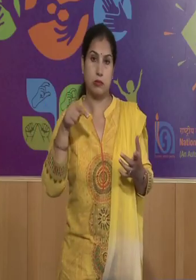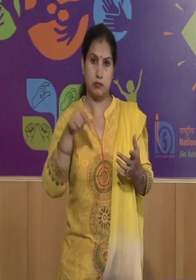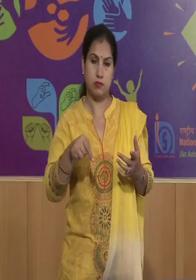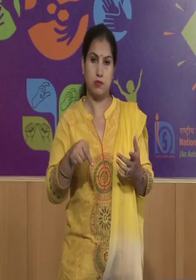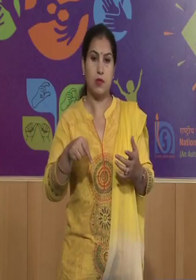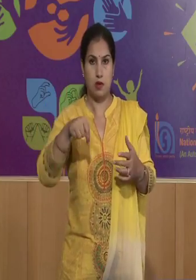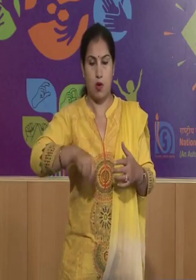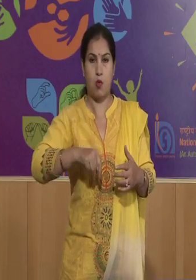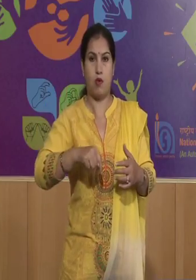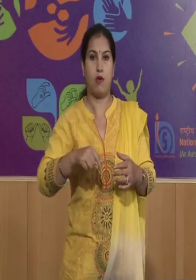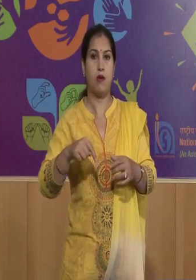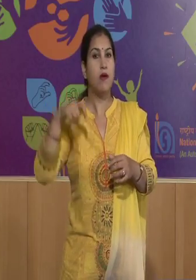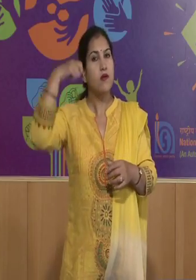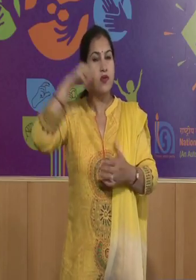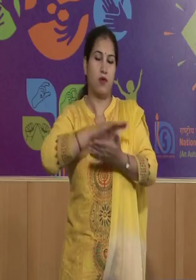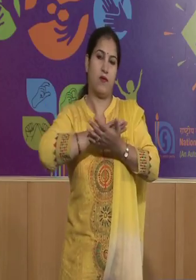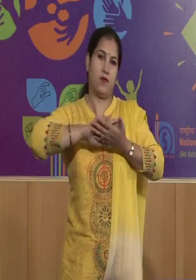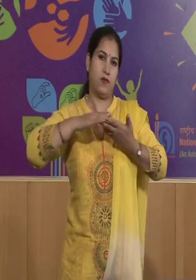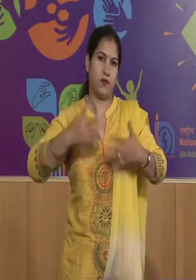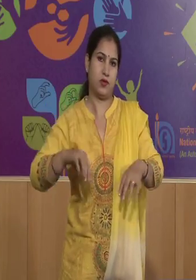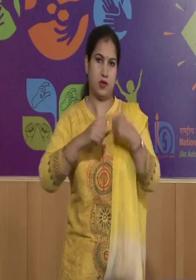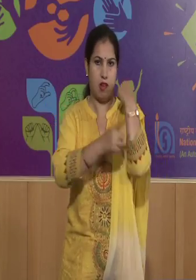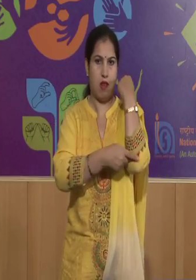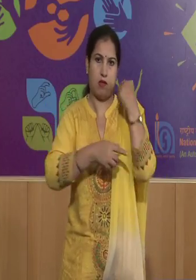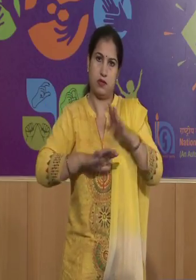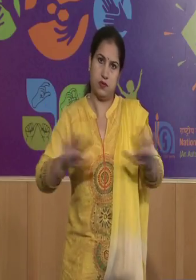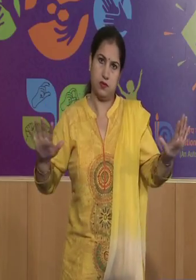This brings us to the close of this session.